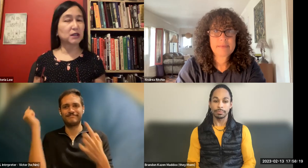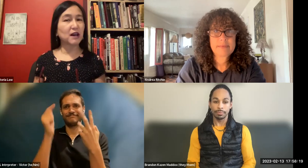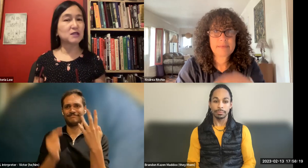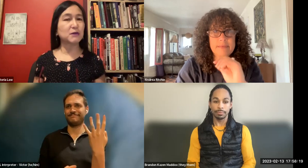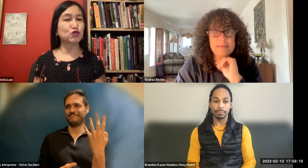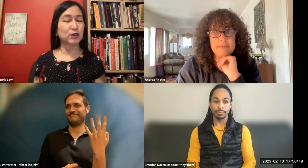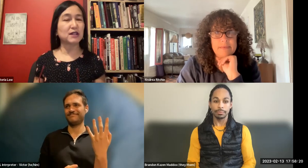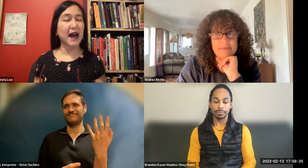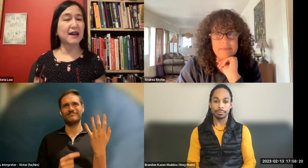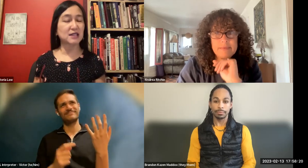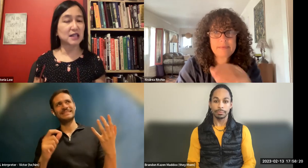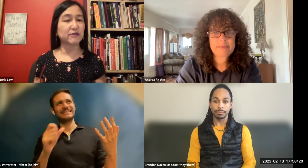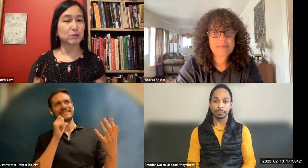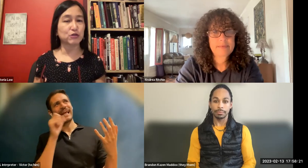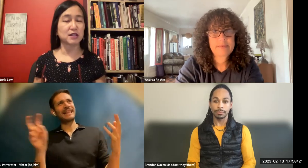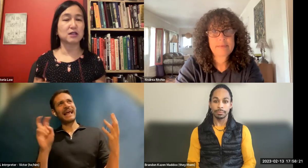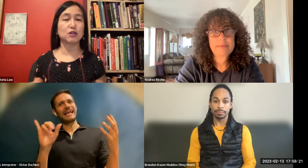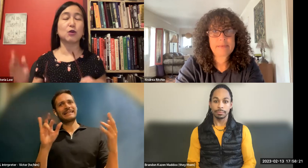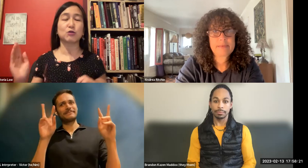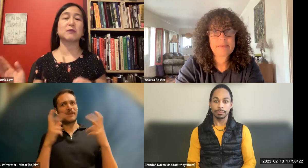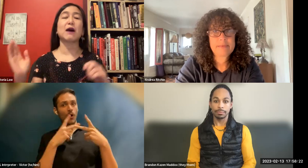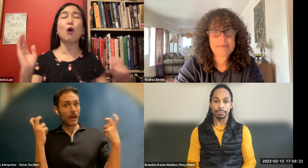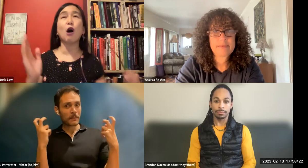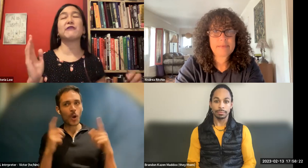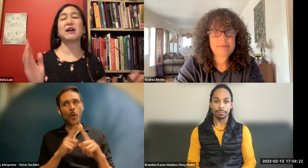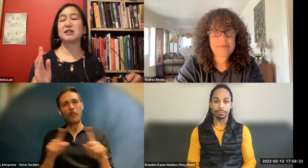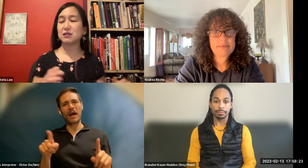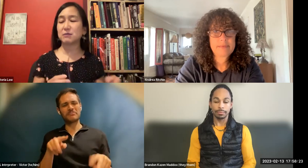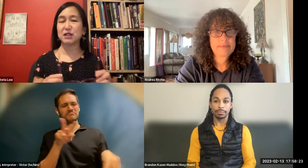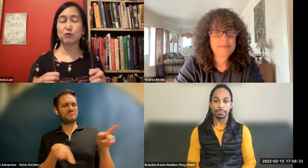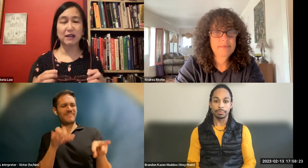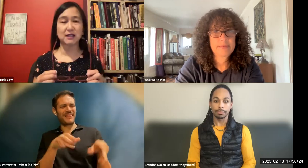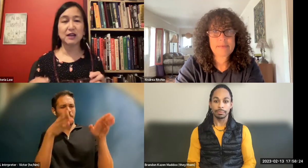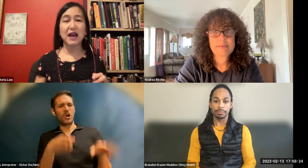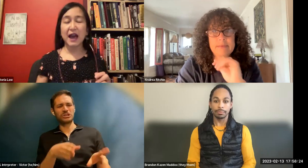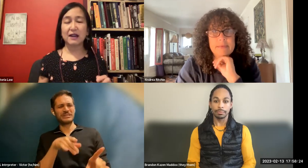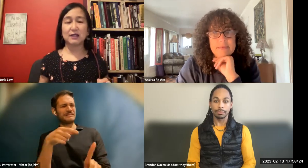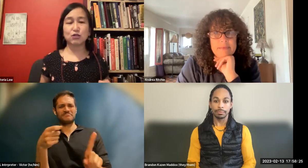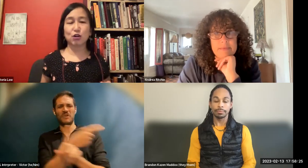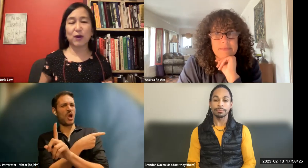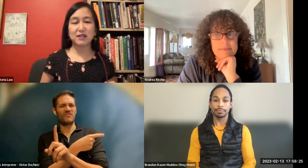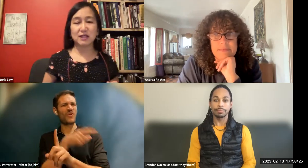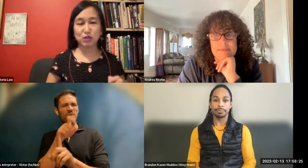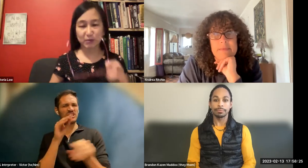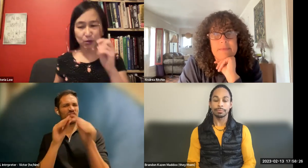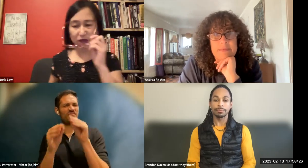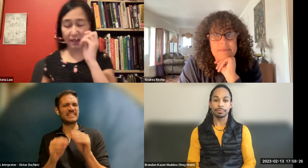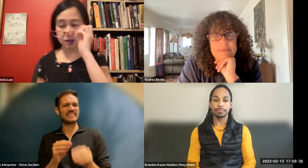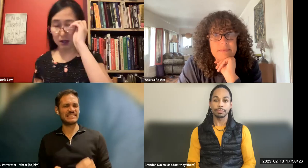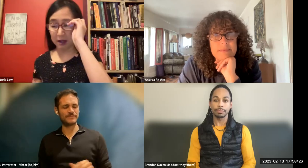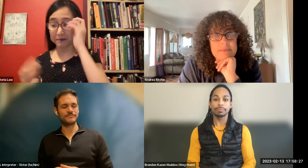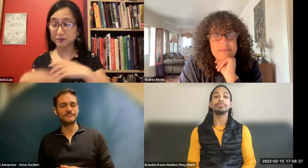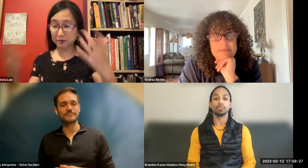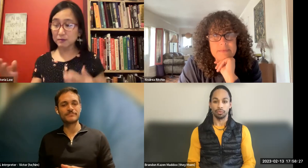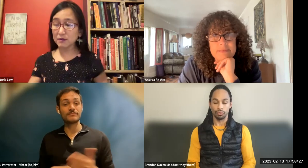quite criminalized, but treated as if the person, were somehow off and needed to be corrected. And these are ways in which people